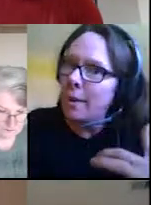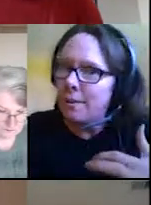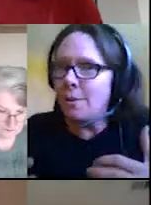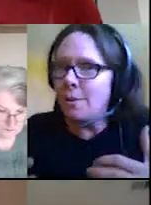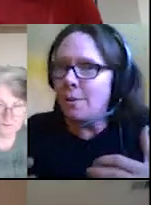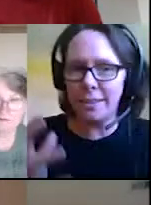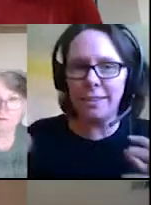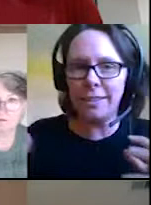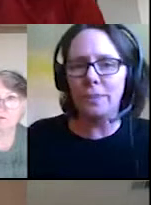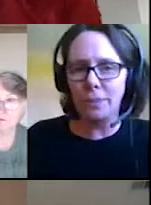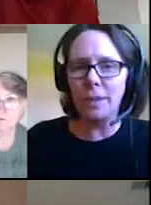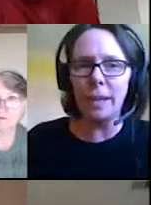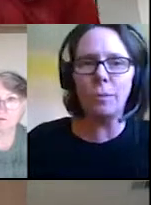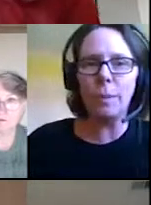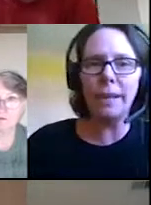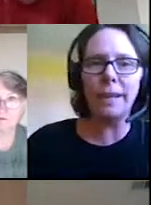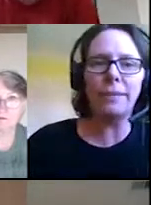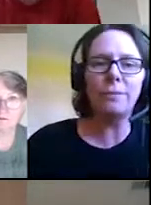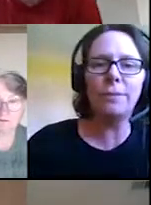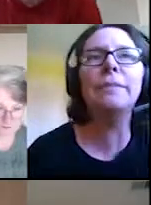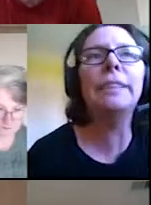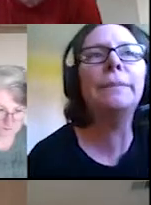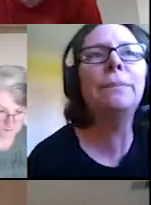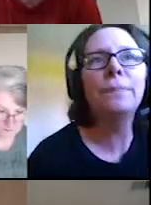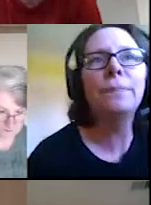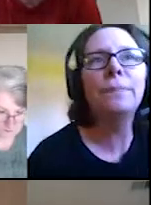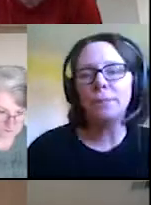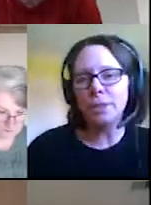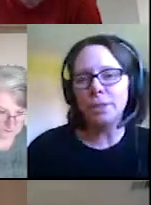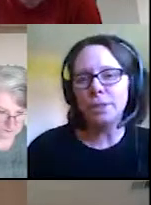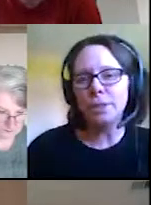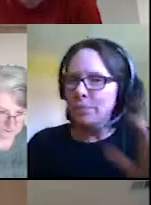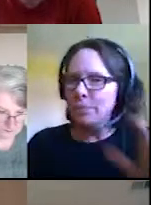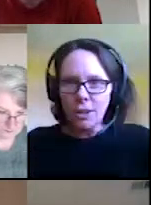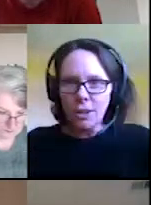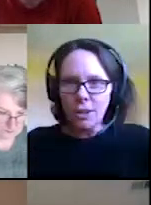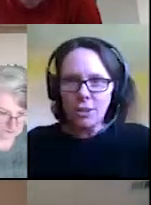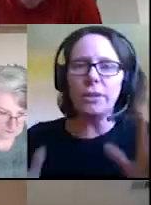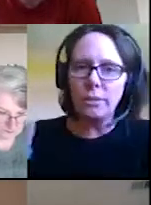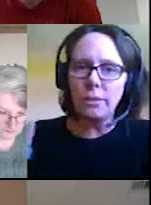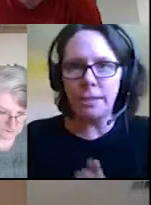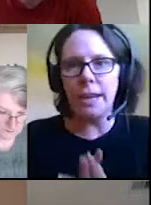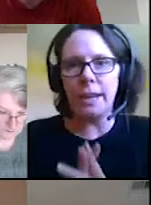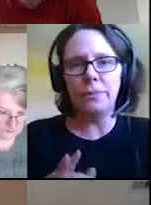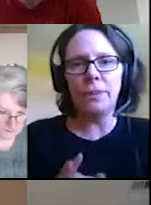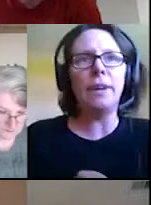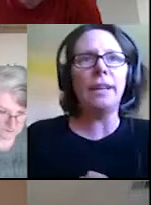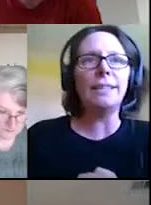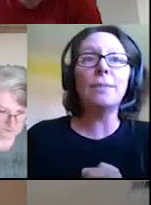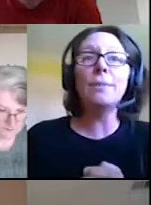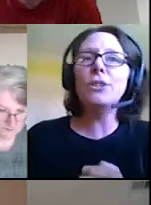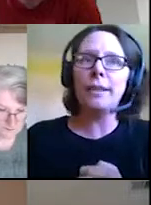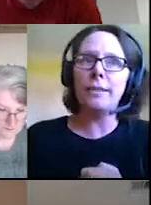the vocabulary a little bit, and keep repeating it. Yeah, really lovely. Yeah. So no question, lots of benefits